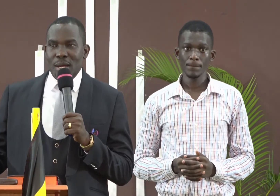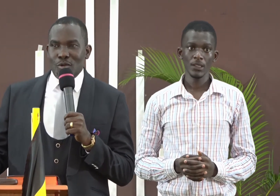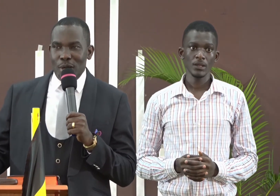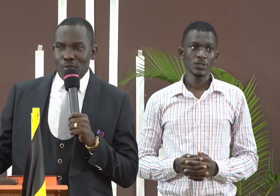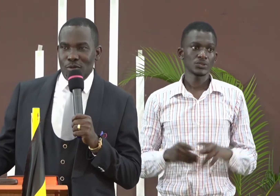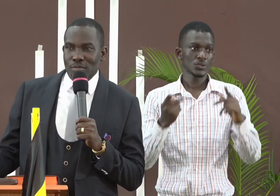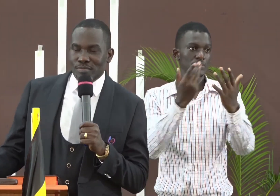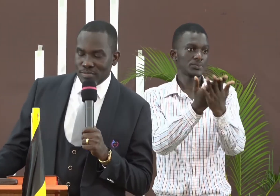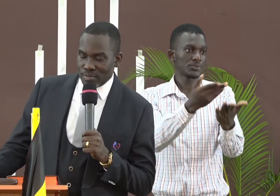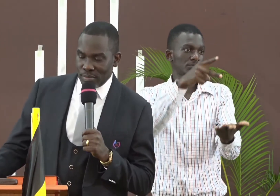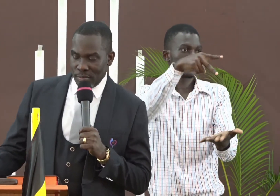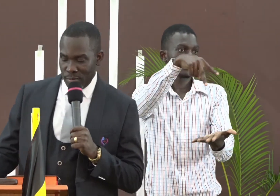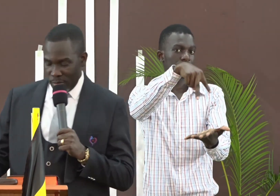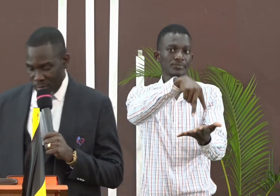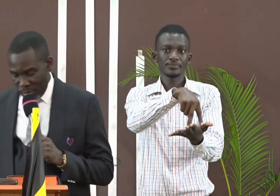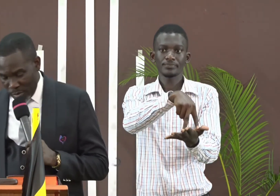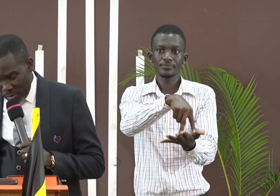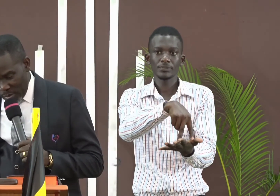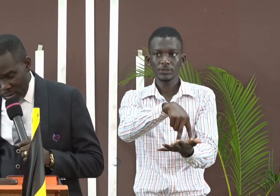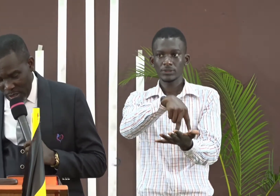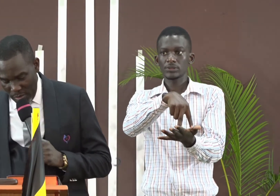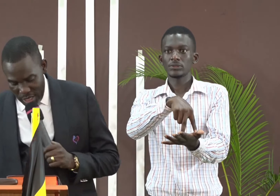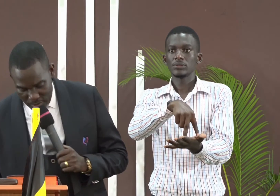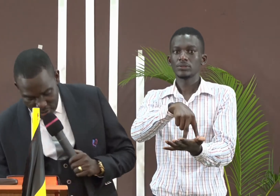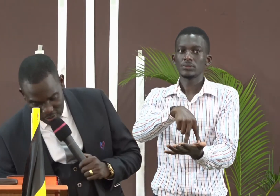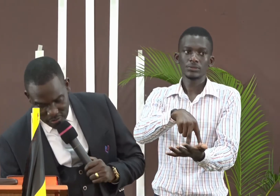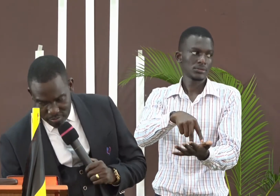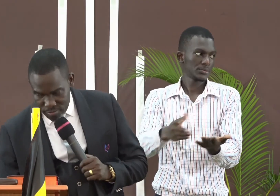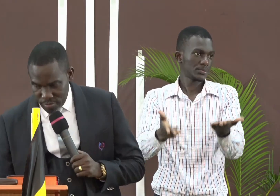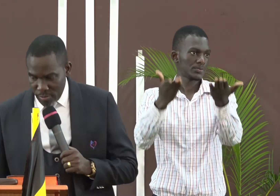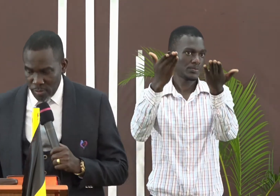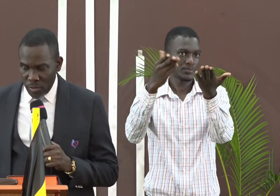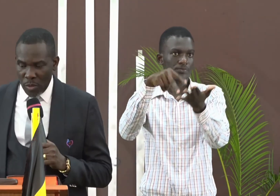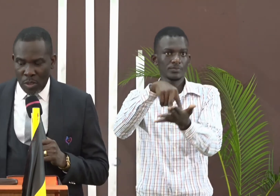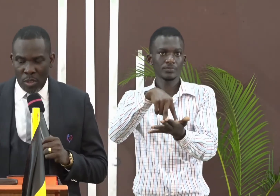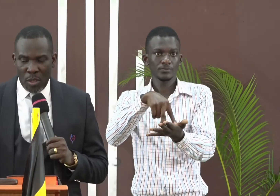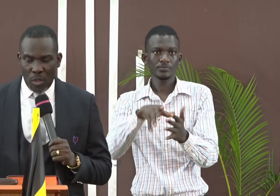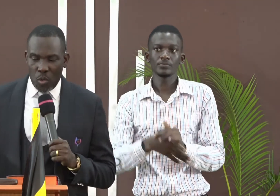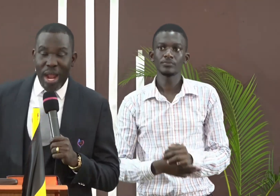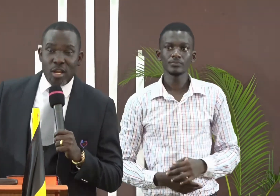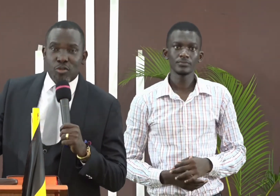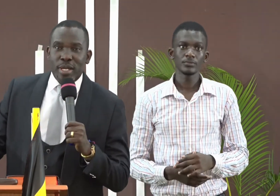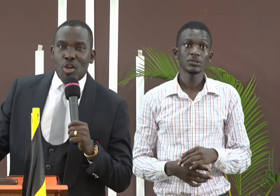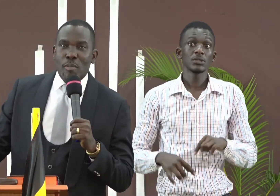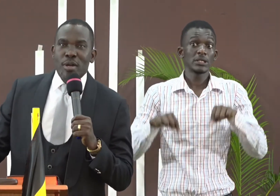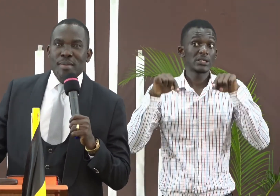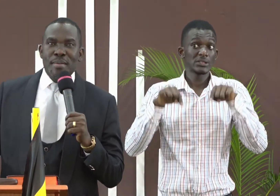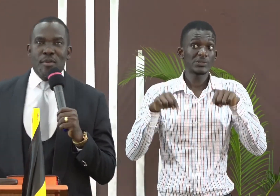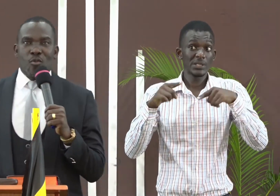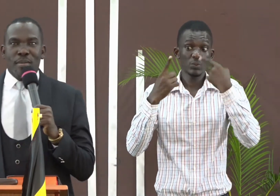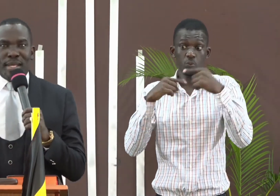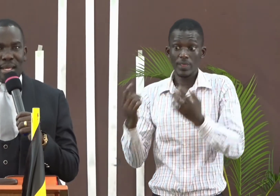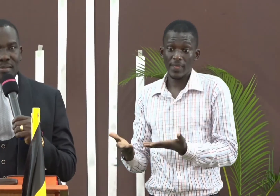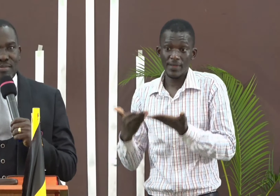Yimirira ku magulu go. You can get up on your feet. Yimirira ku magulu go. Please get up on your feet. Olwaleero tugenda kukoma ono